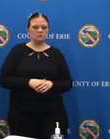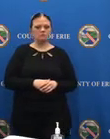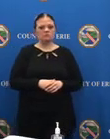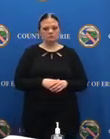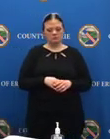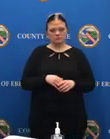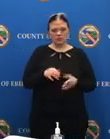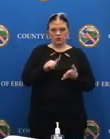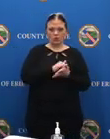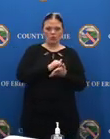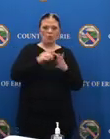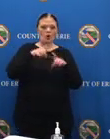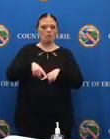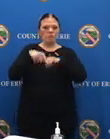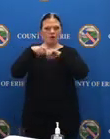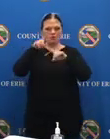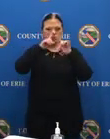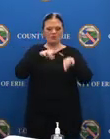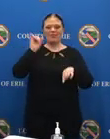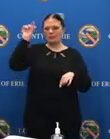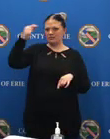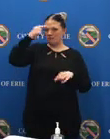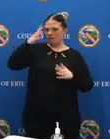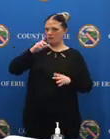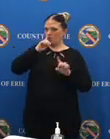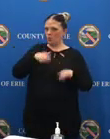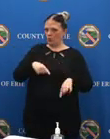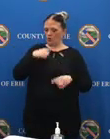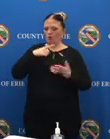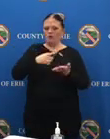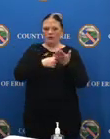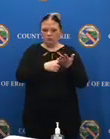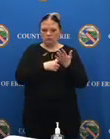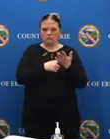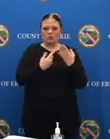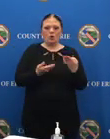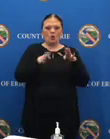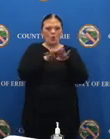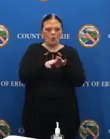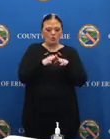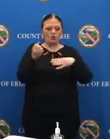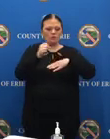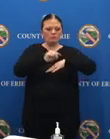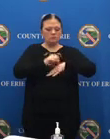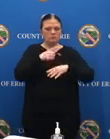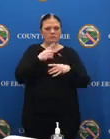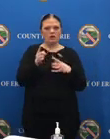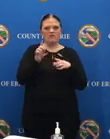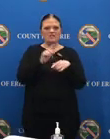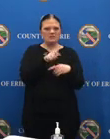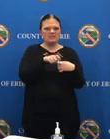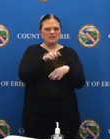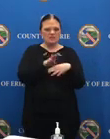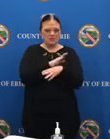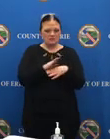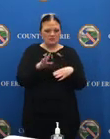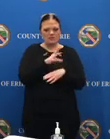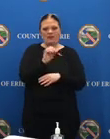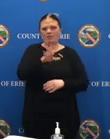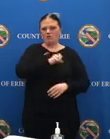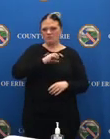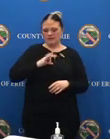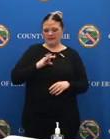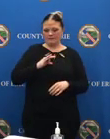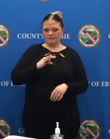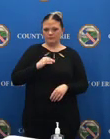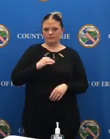The New York pause orders, of course, that was the governor's order, which talks about the closure of particular businesses and non-essential and essential personnel.